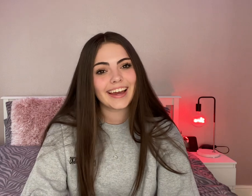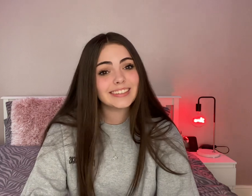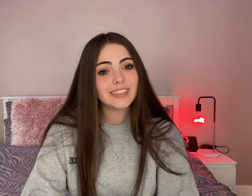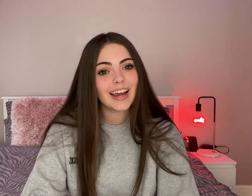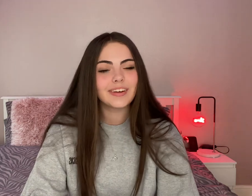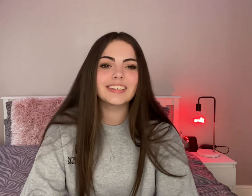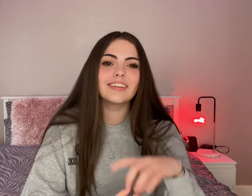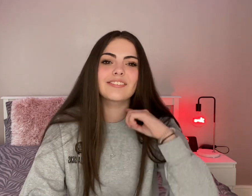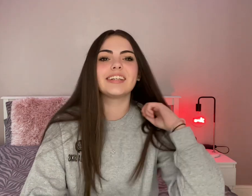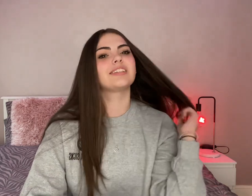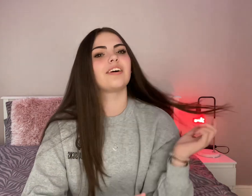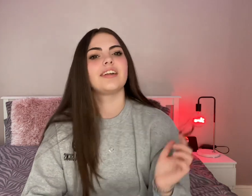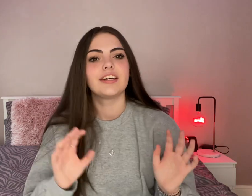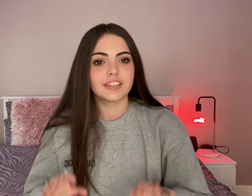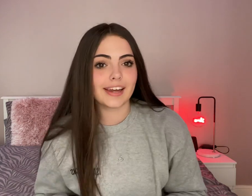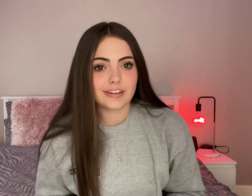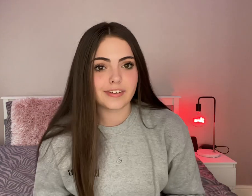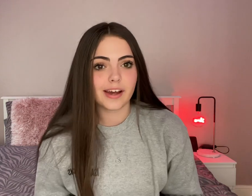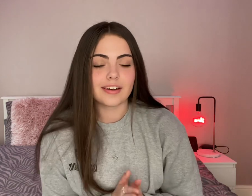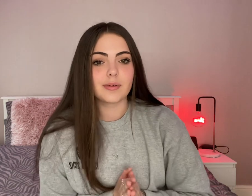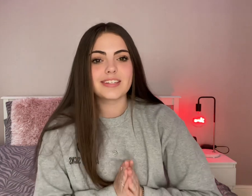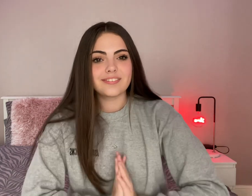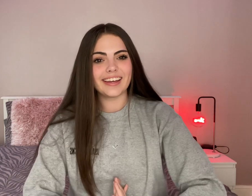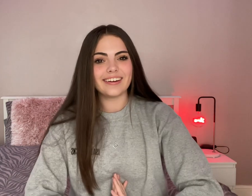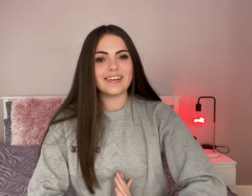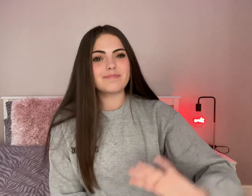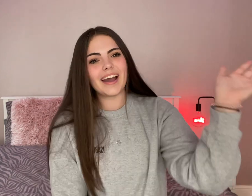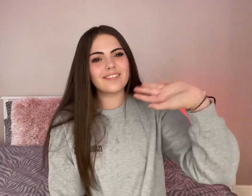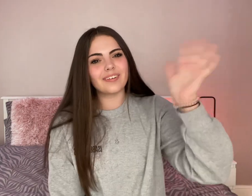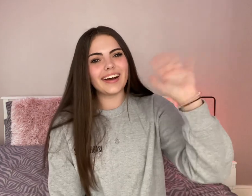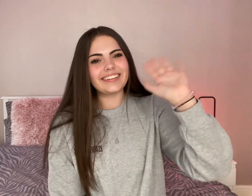and subscribe and turn notifications on so you get notified whenever I post a new video. Bye everyone.